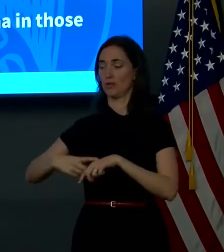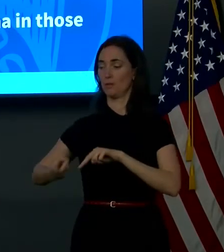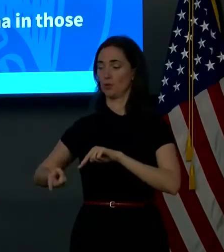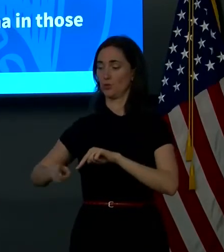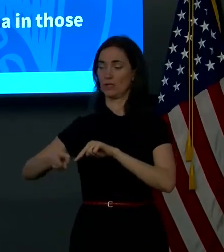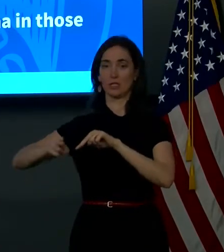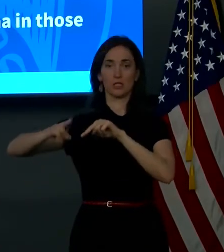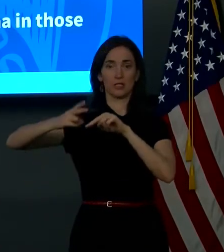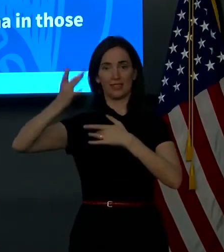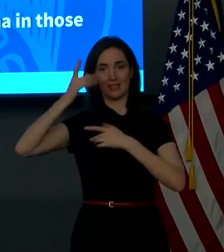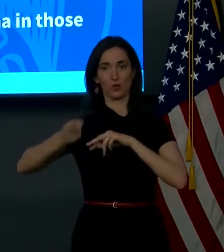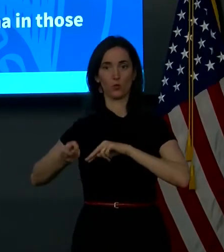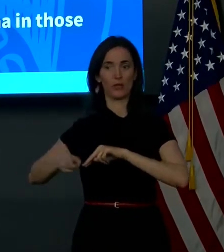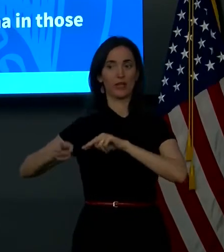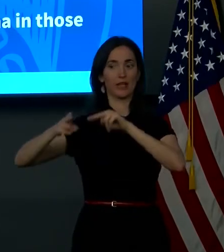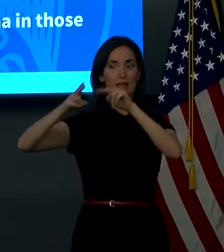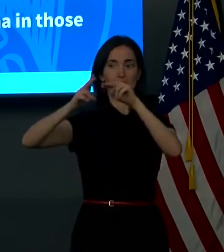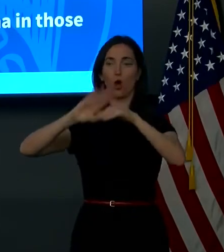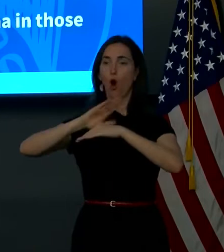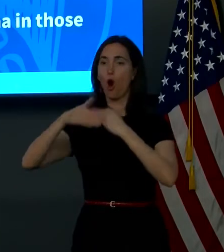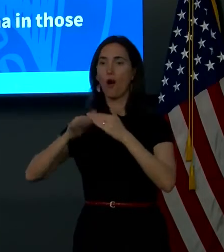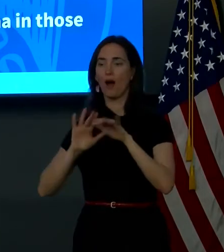surge response